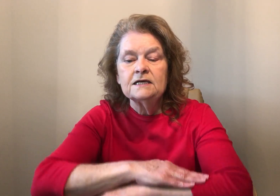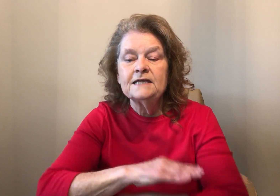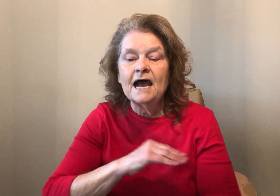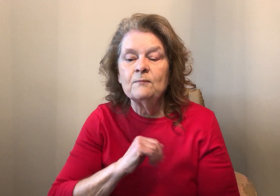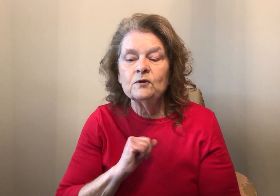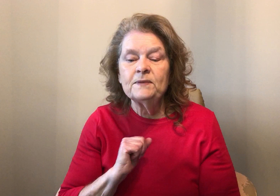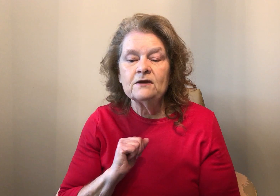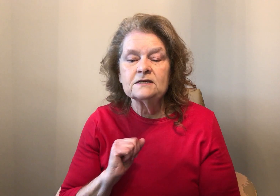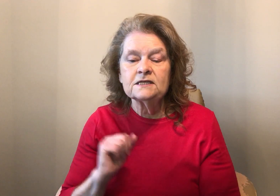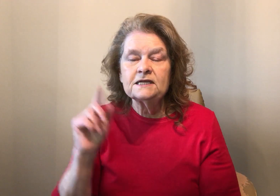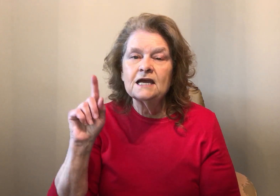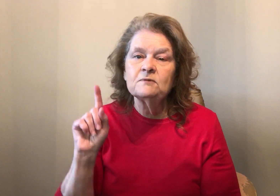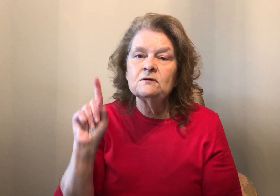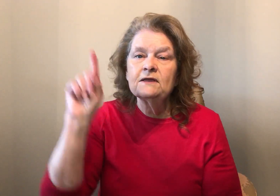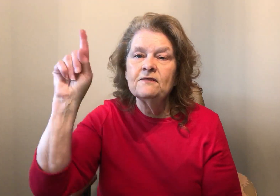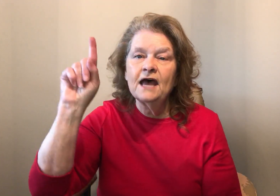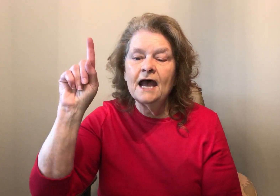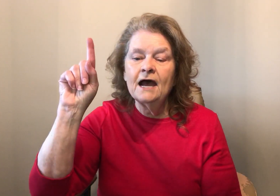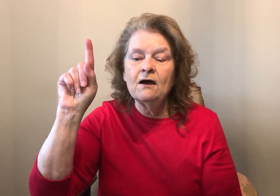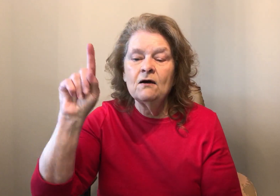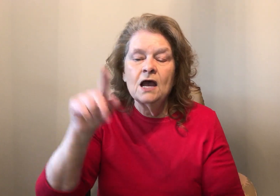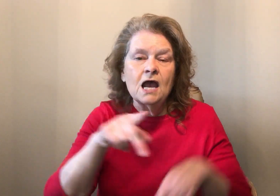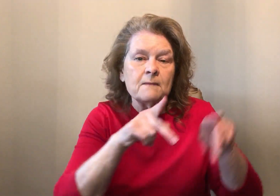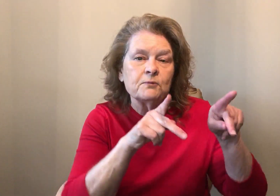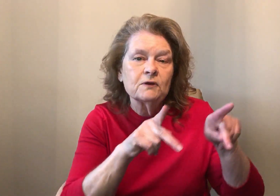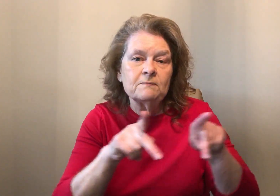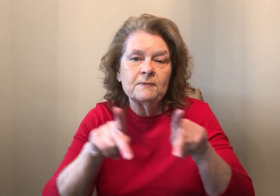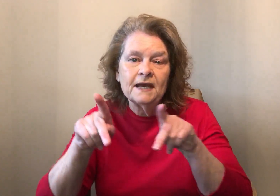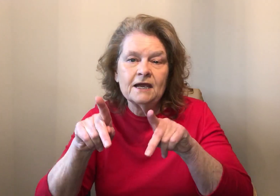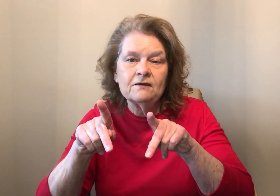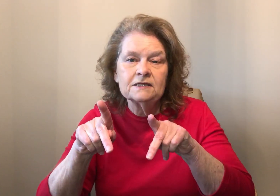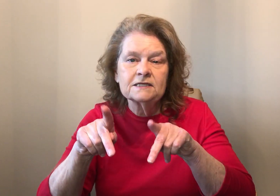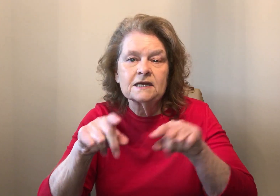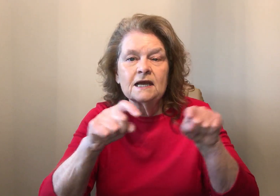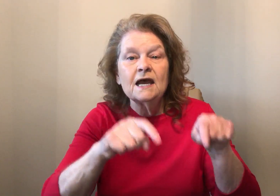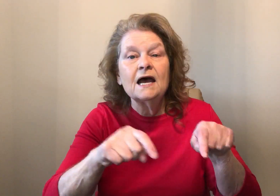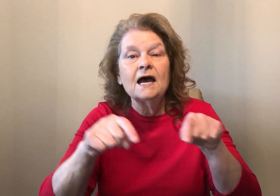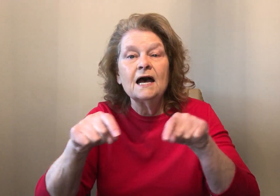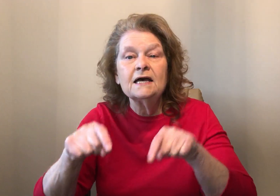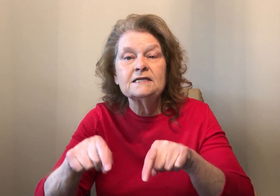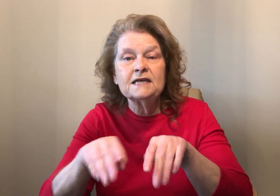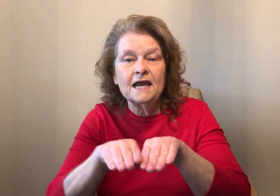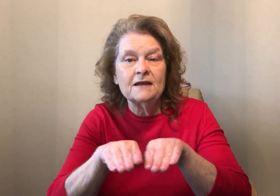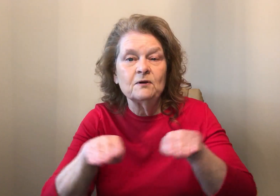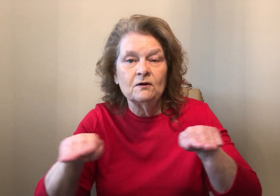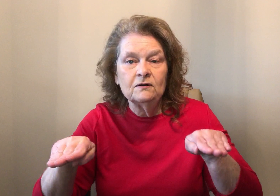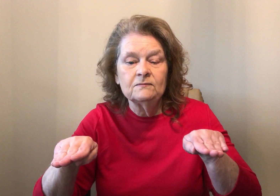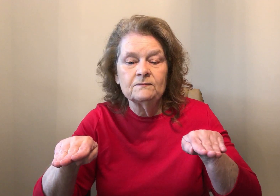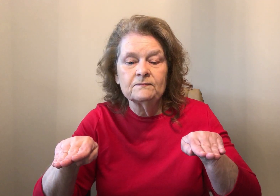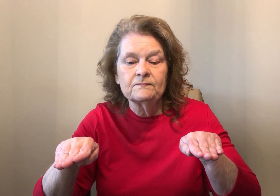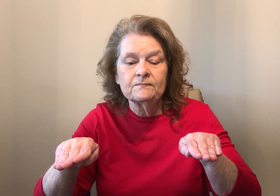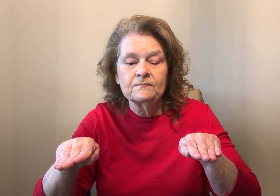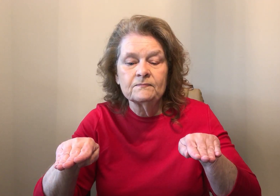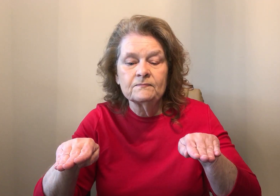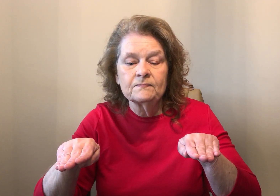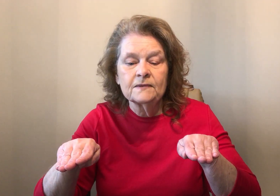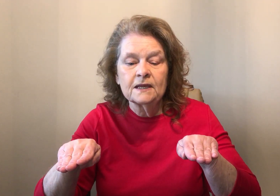Thou preparest a table. Thou preparest a table